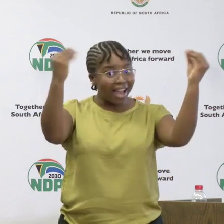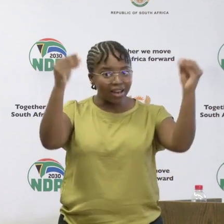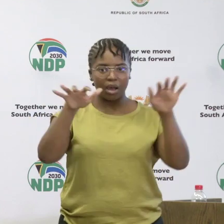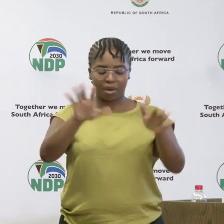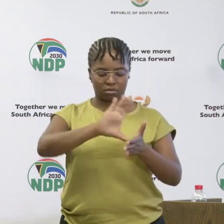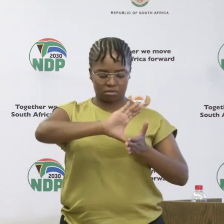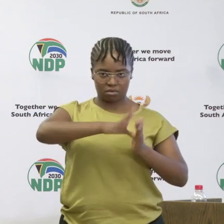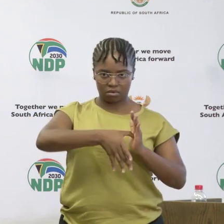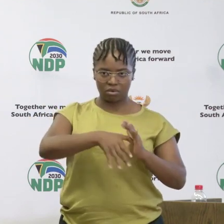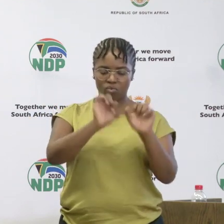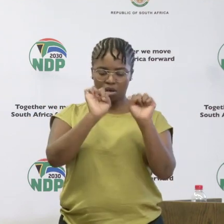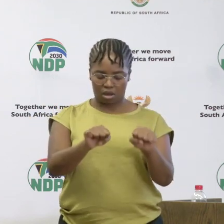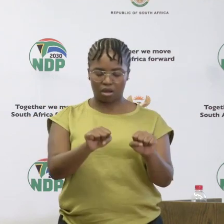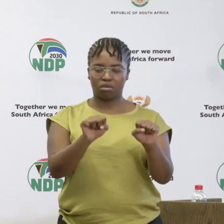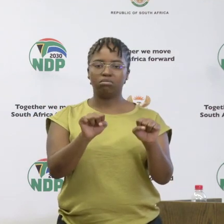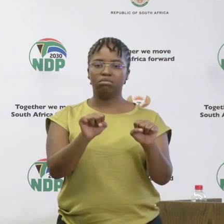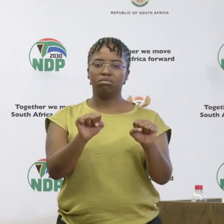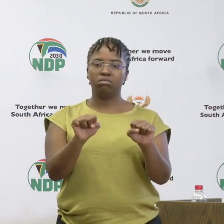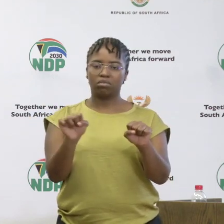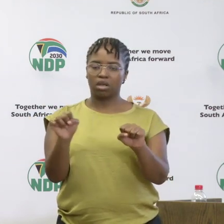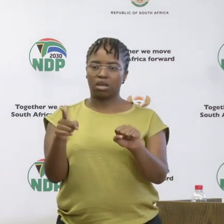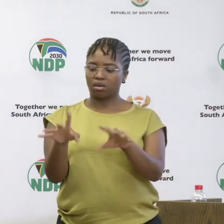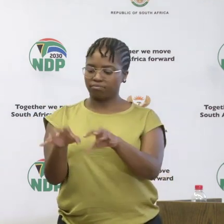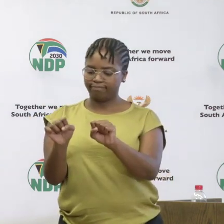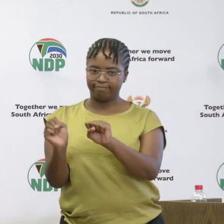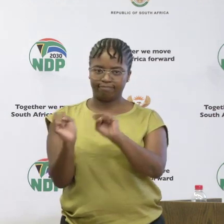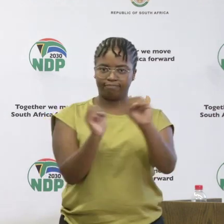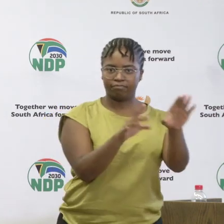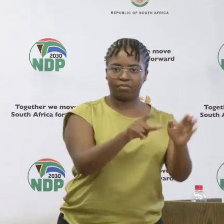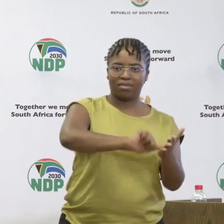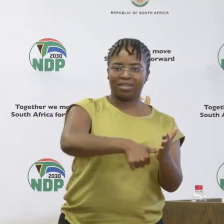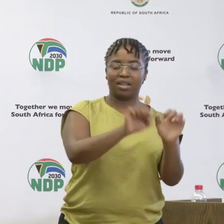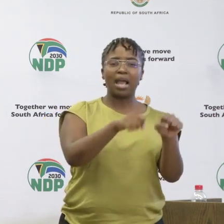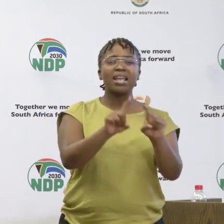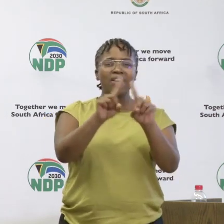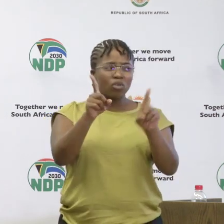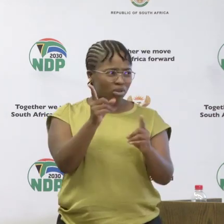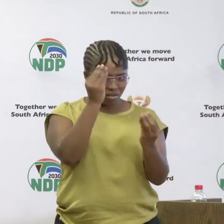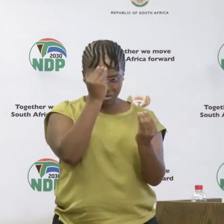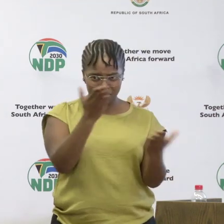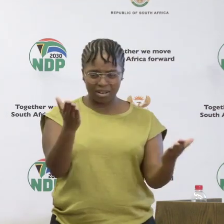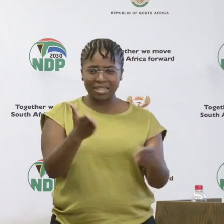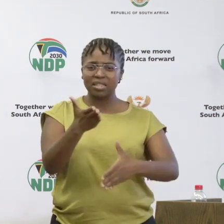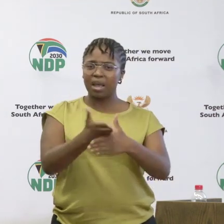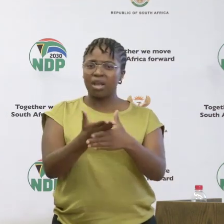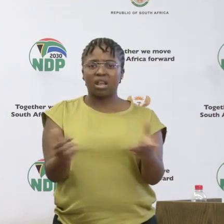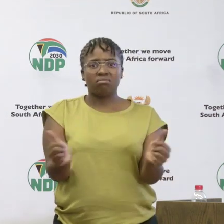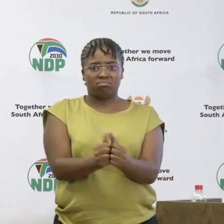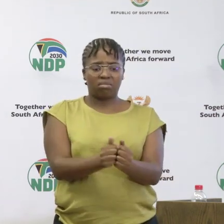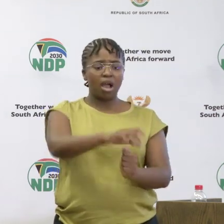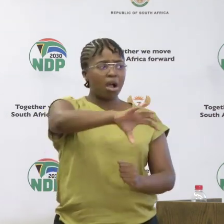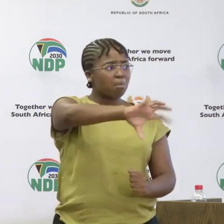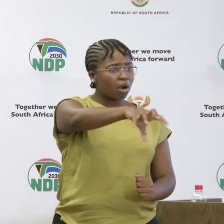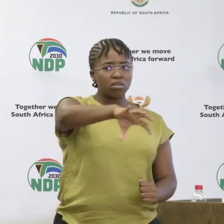get to their pay points to get their social grants. I do want to indicate here that we are working very well with the